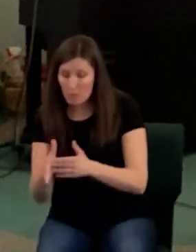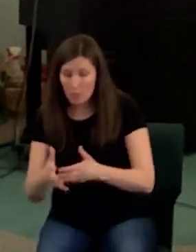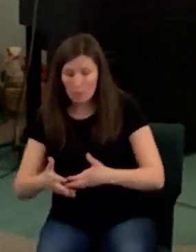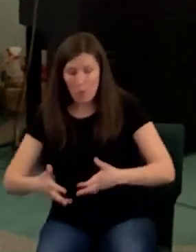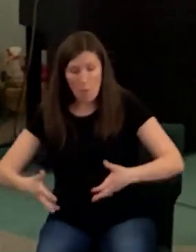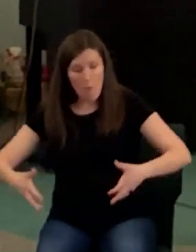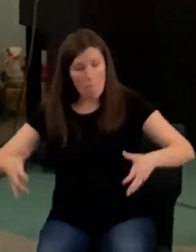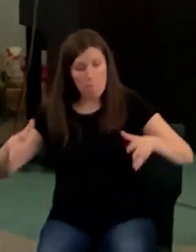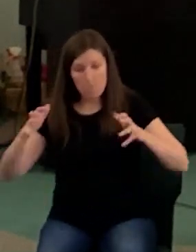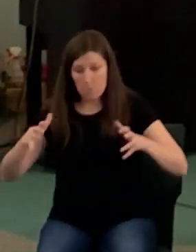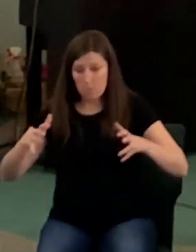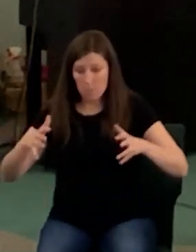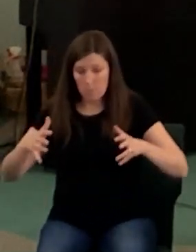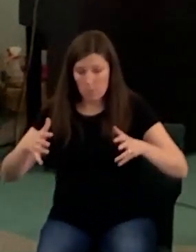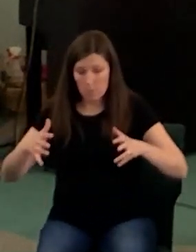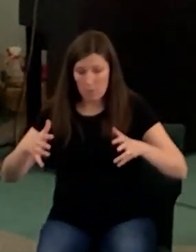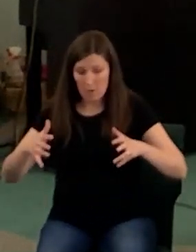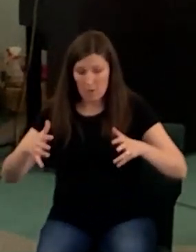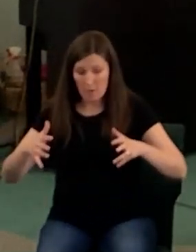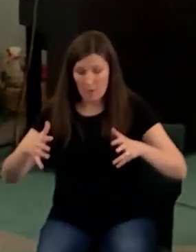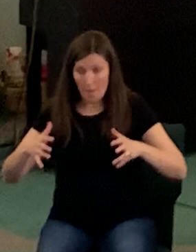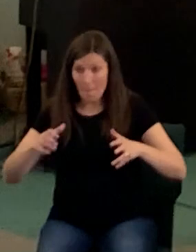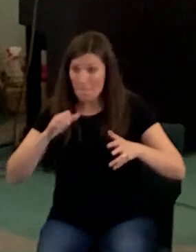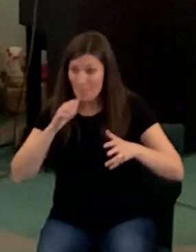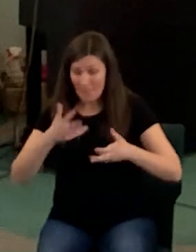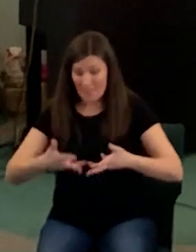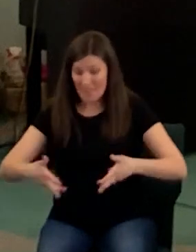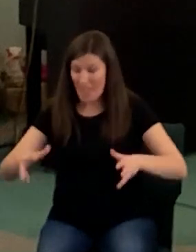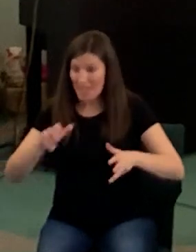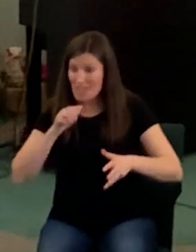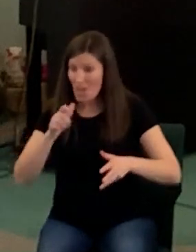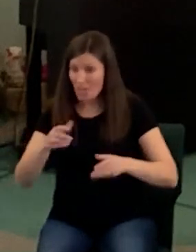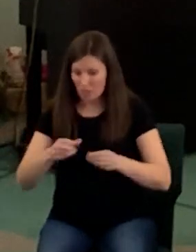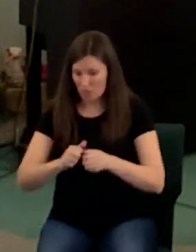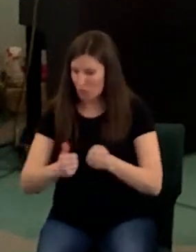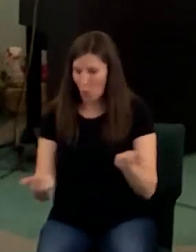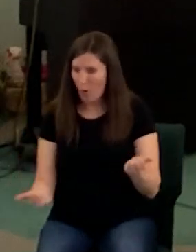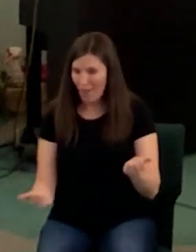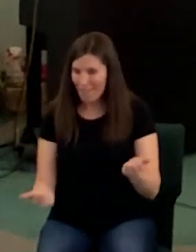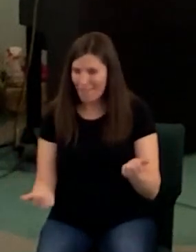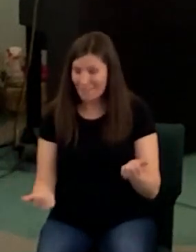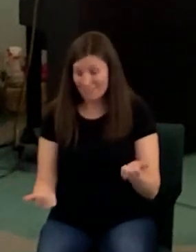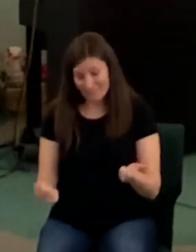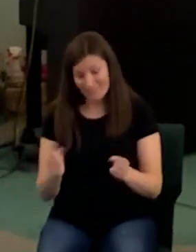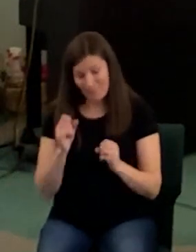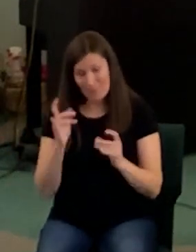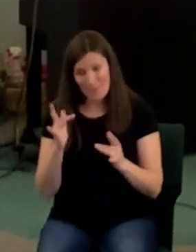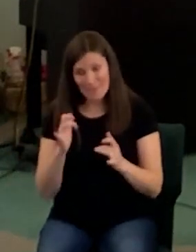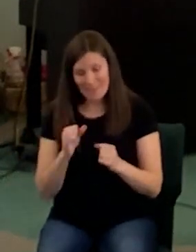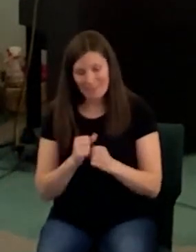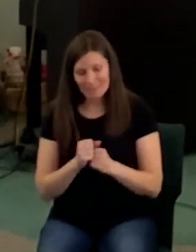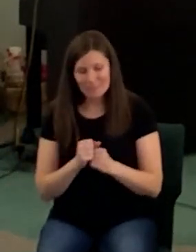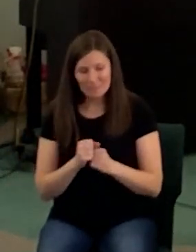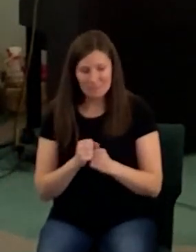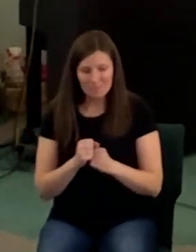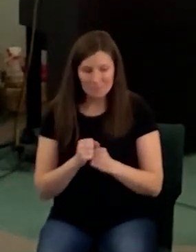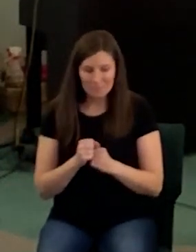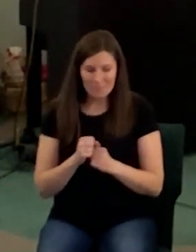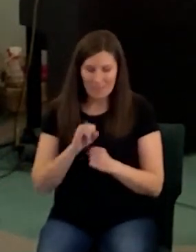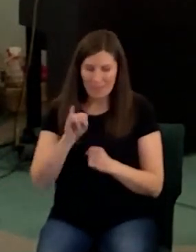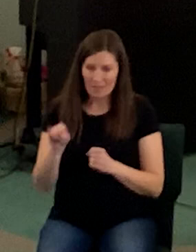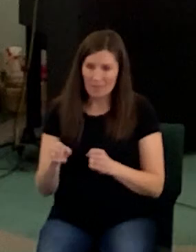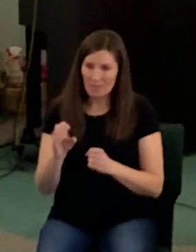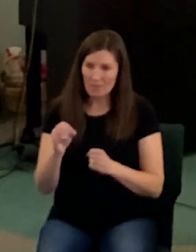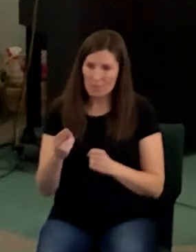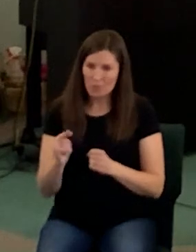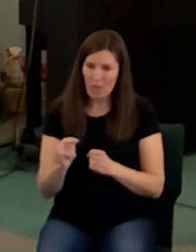so many, the net was not torn, it says in verse 11. John's pretty specific to